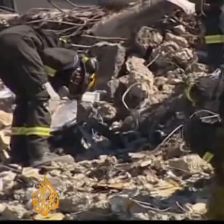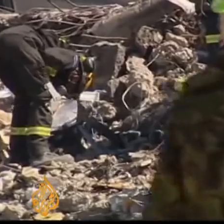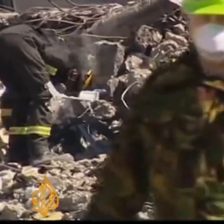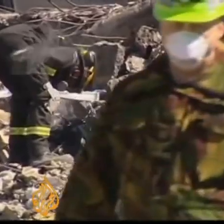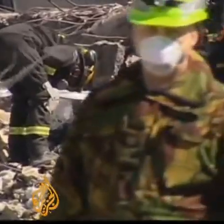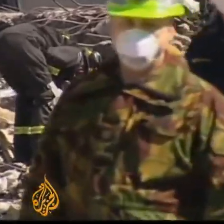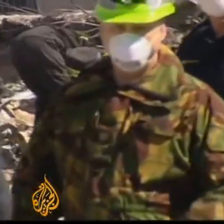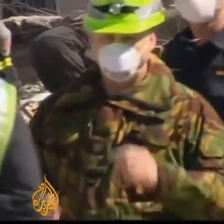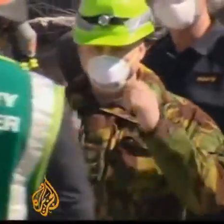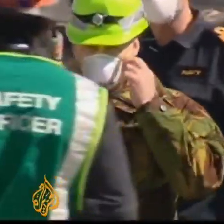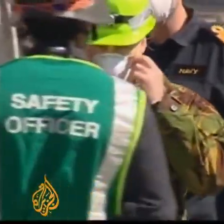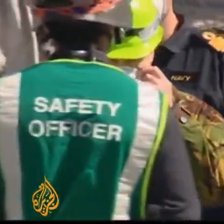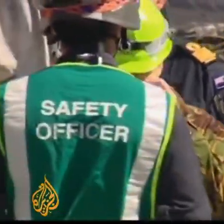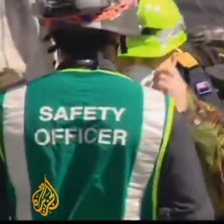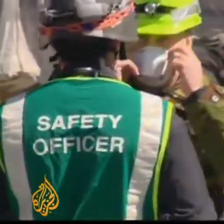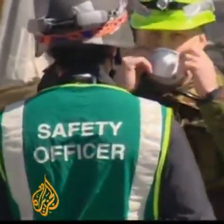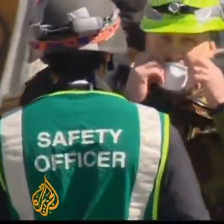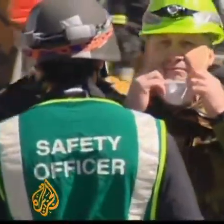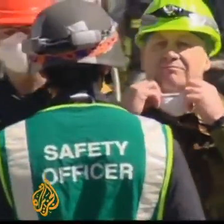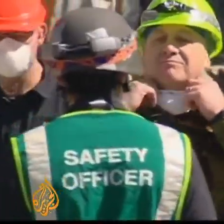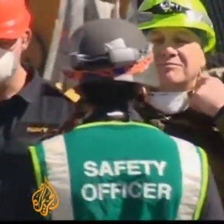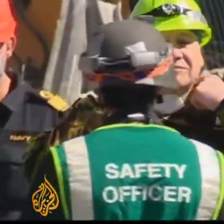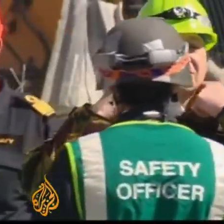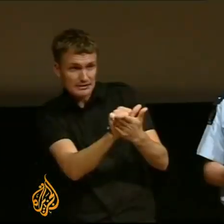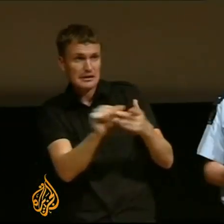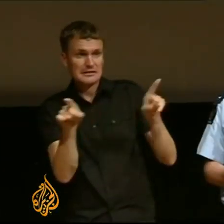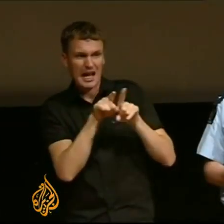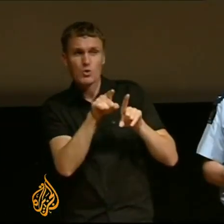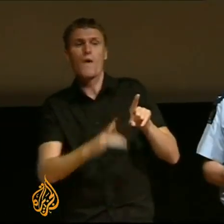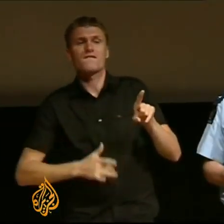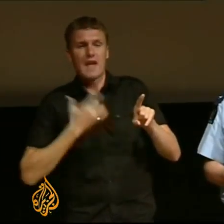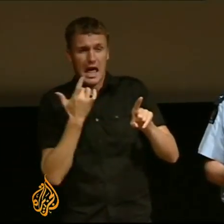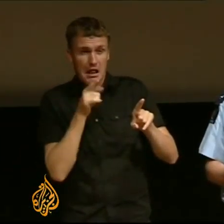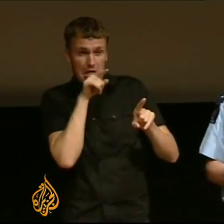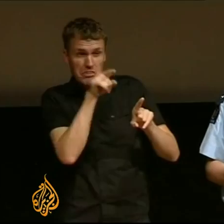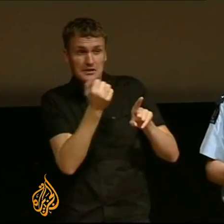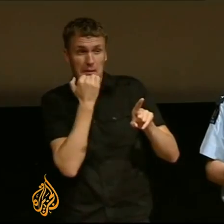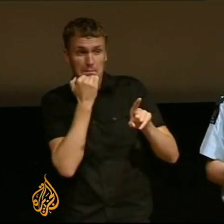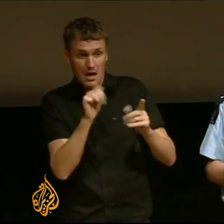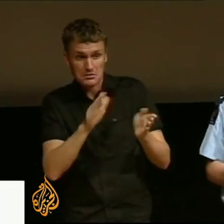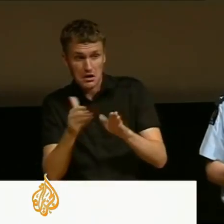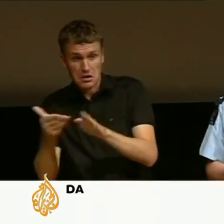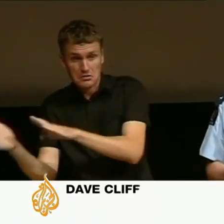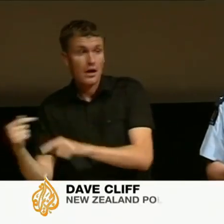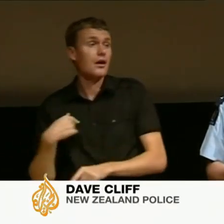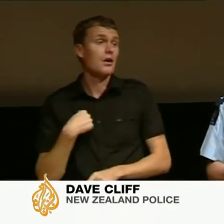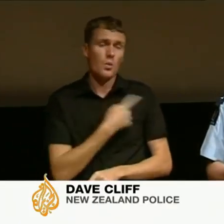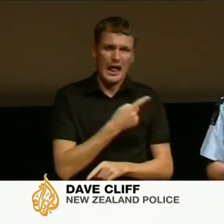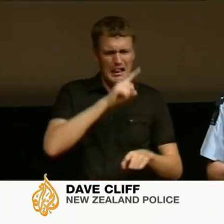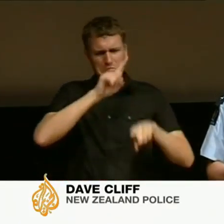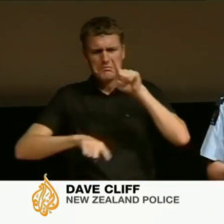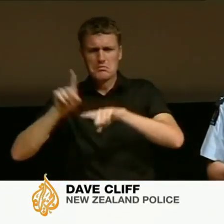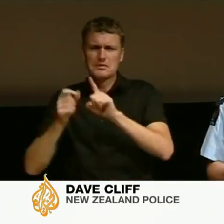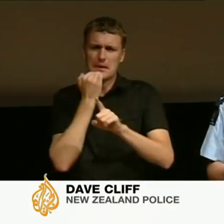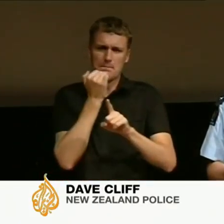death toll is still rising. The number is fluctuating but the figure that you've quoted of around 240